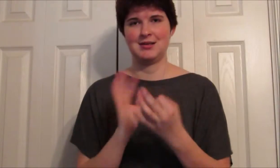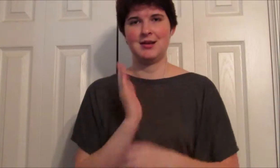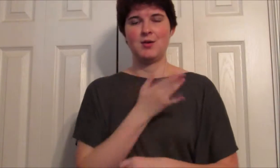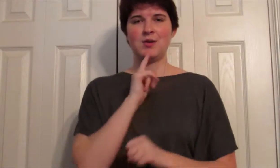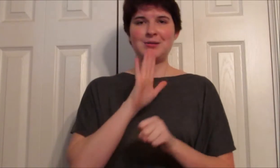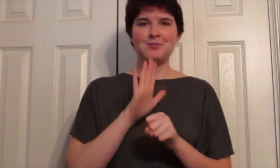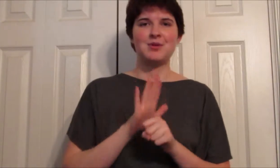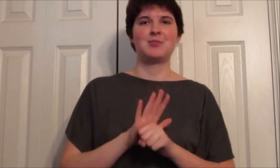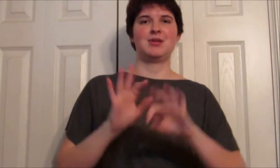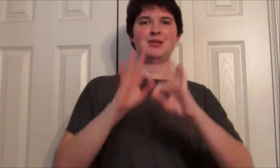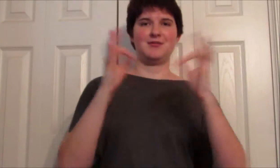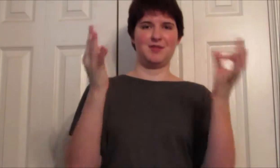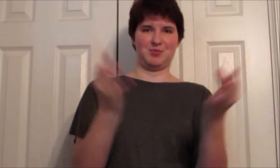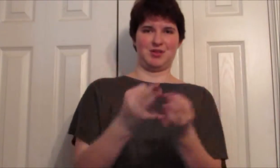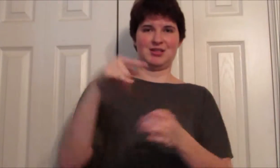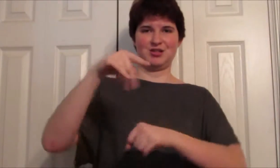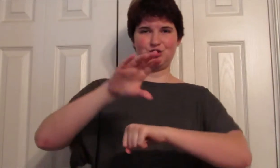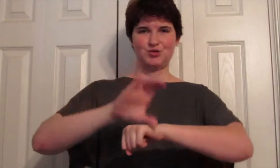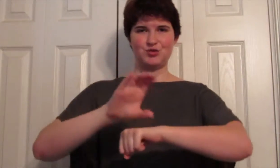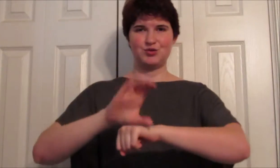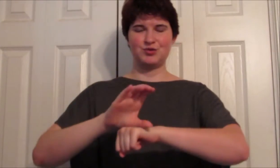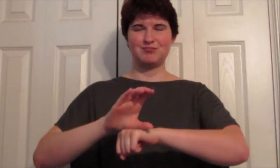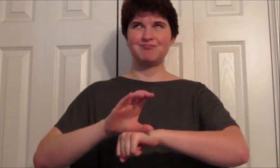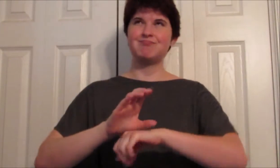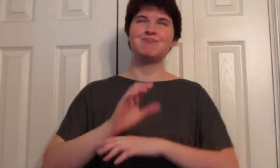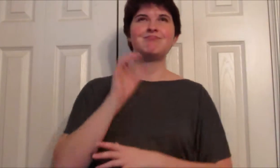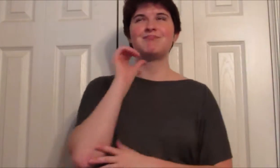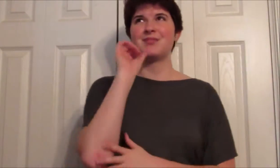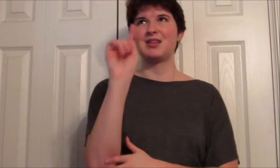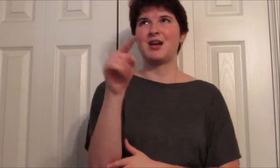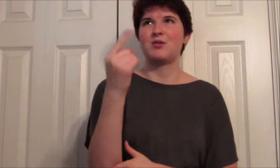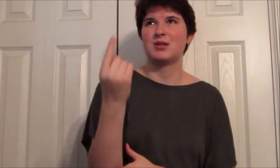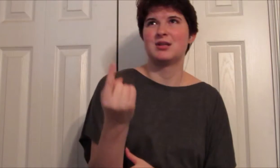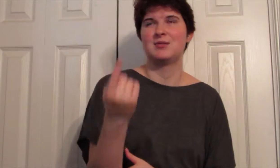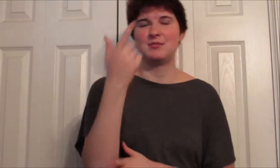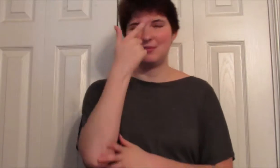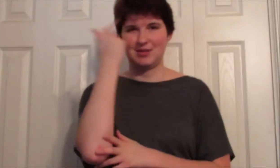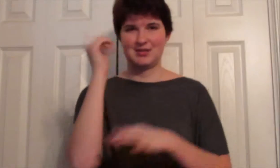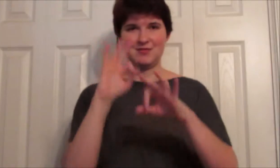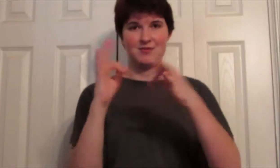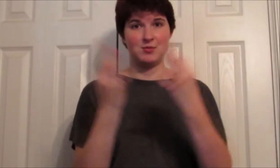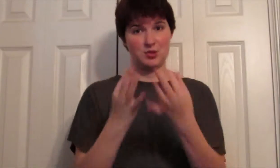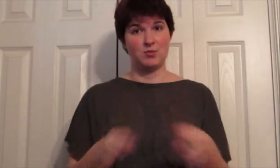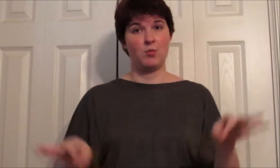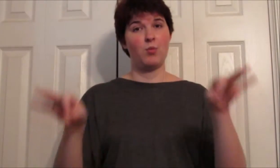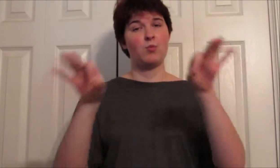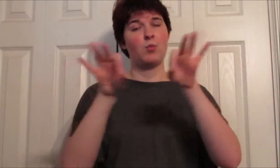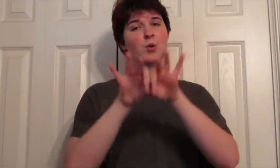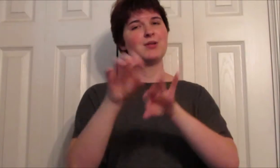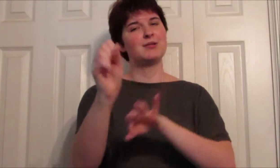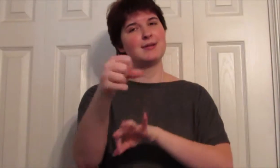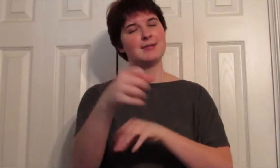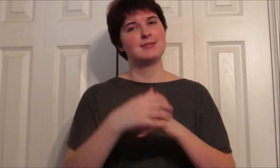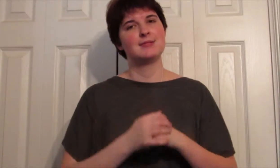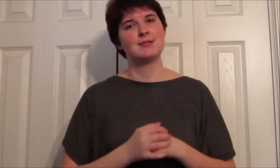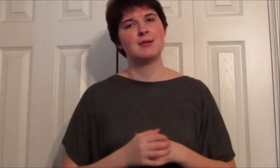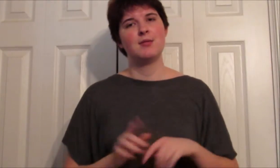Our commitment to families in this church is not only that because families are important, but